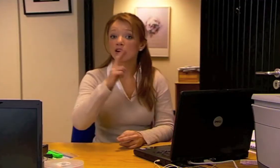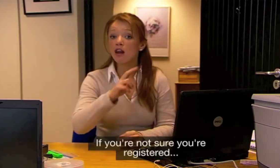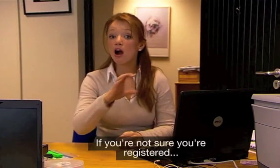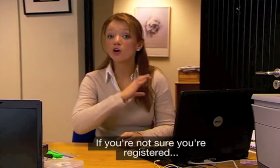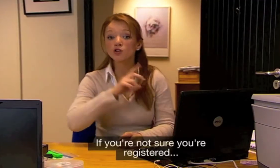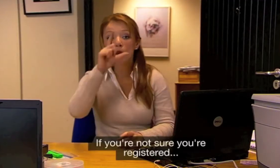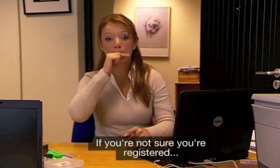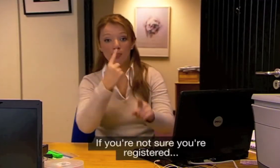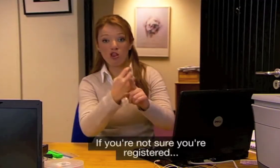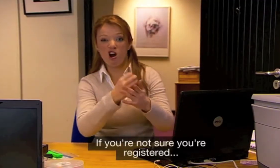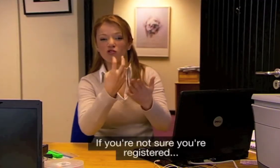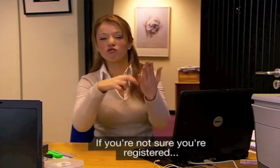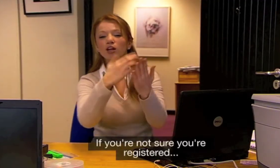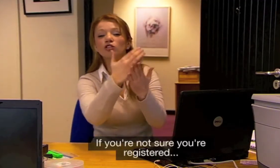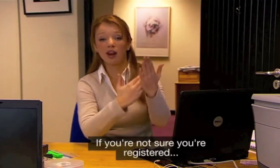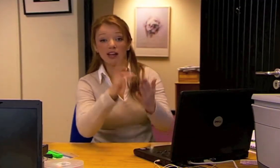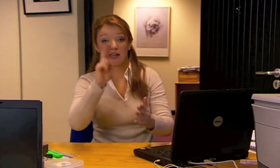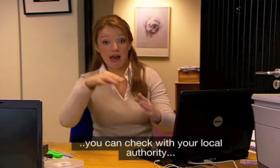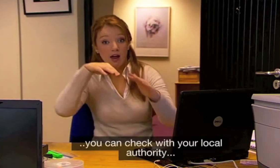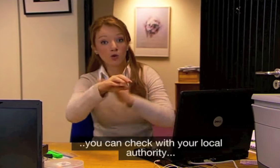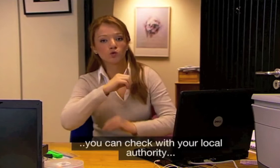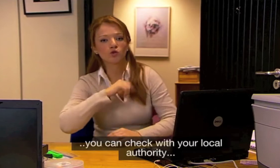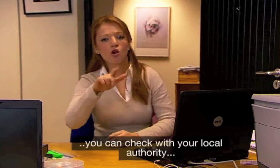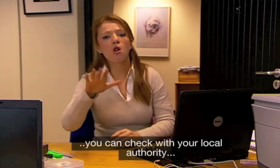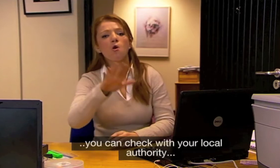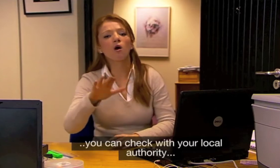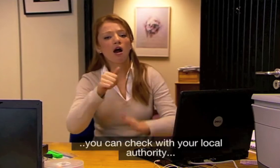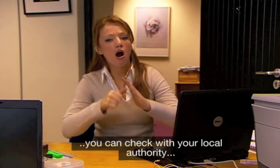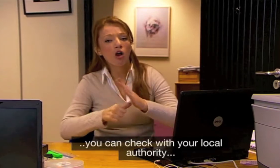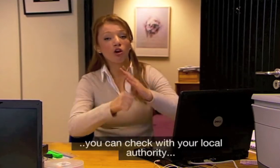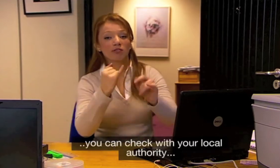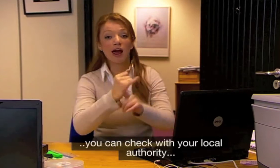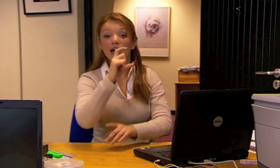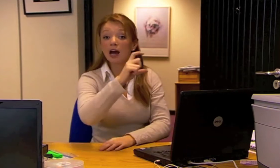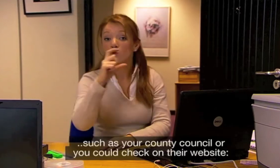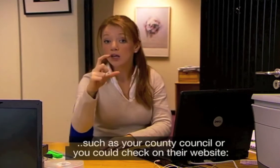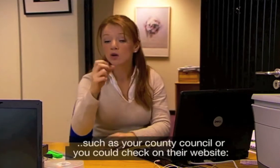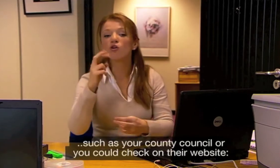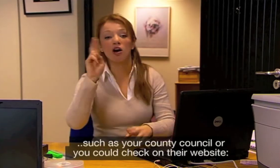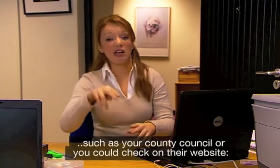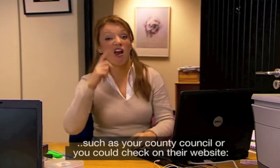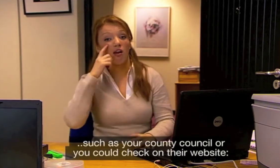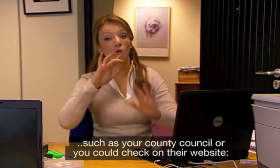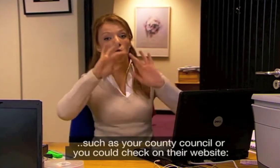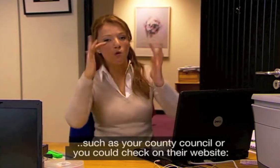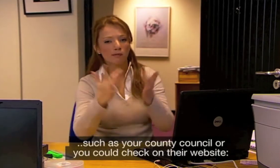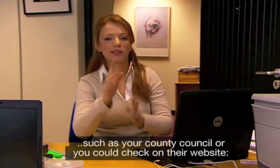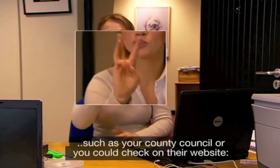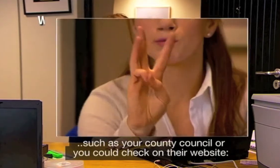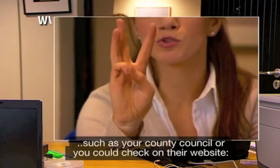If you're not sure you're registered, you can check with your local authority, such as your county council. Or you could check their website,